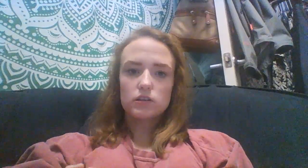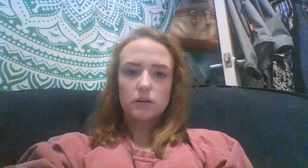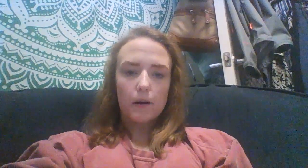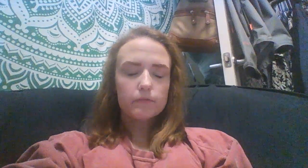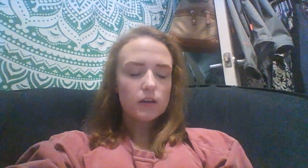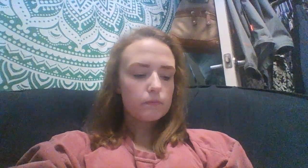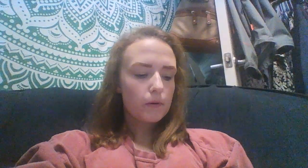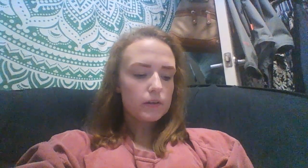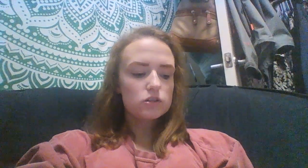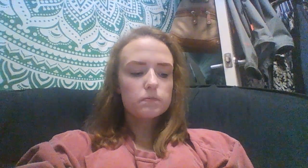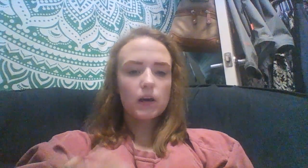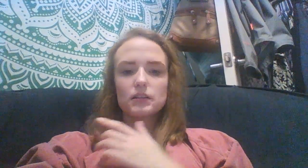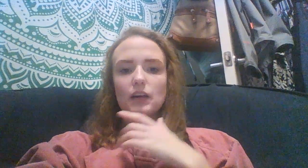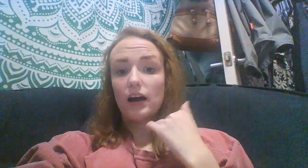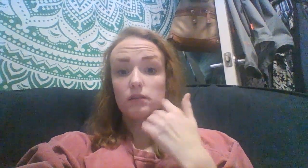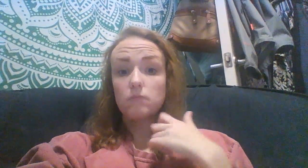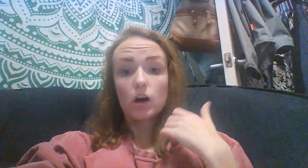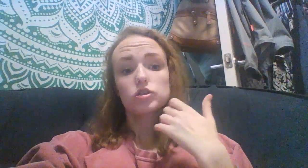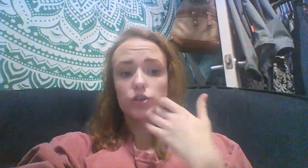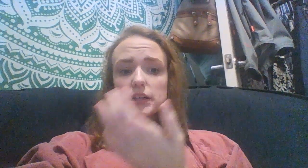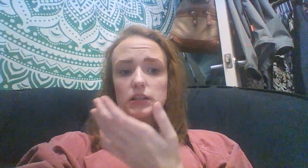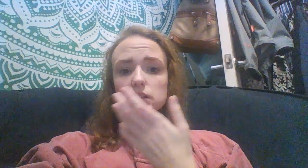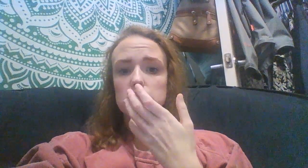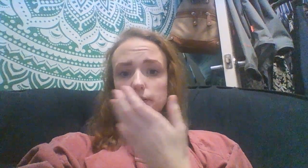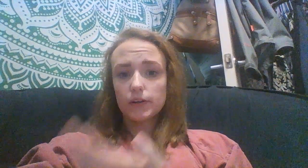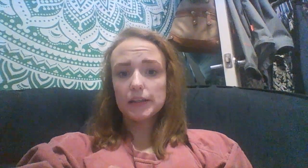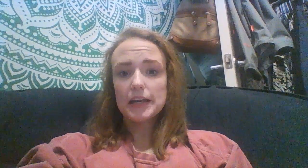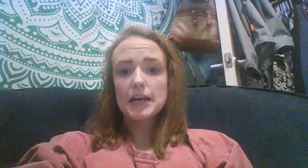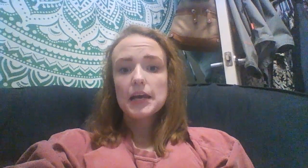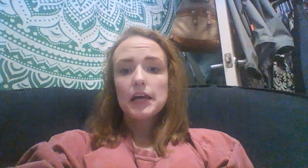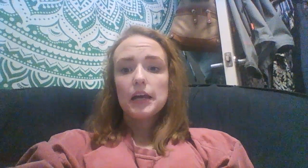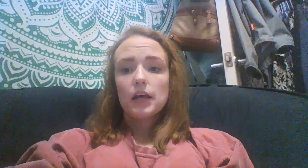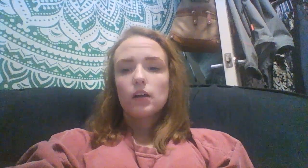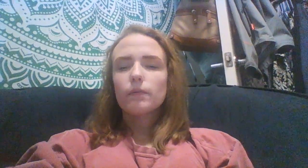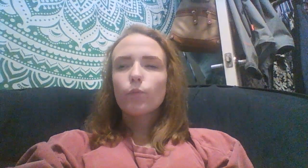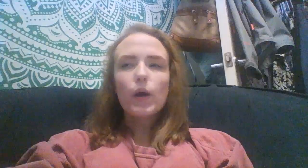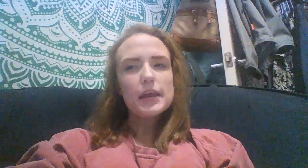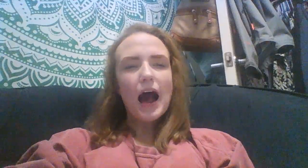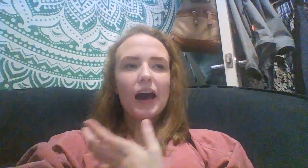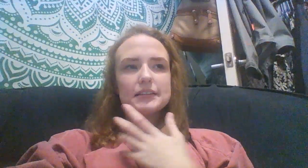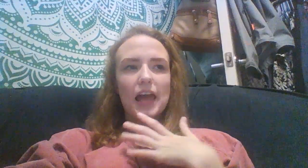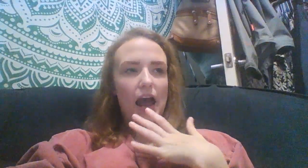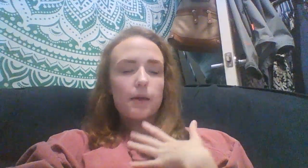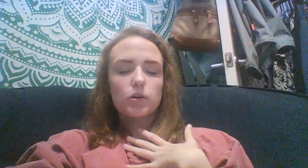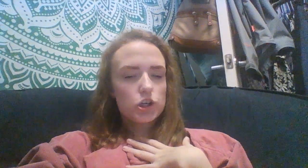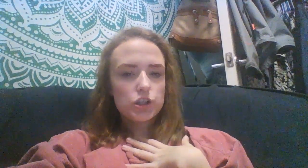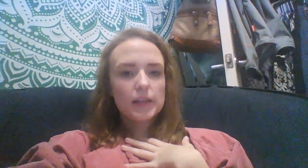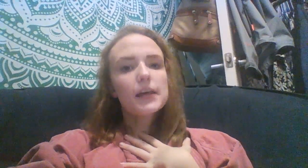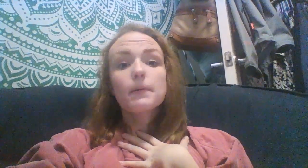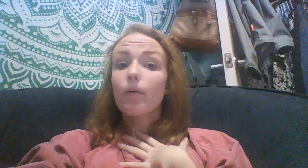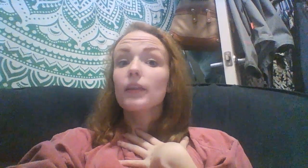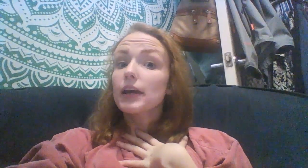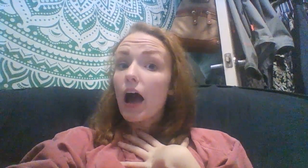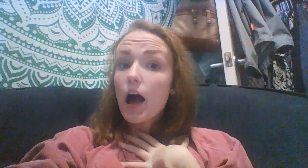consider myself privileged because I am not treated differently when I say I'm Christian. Like, people are like, oh,